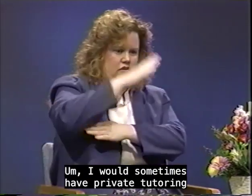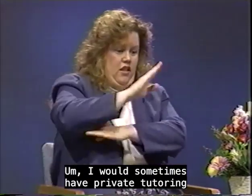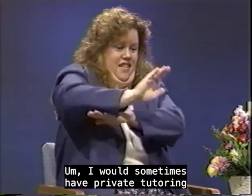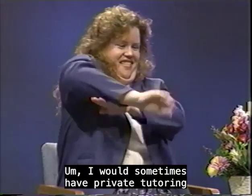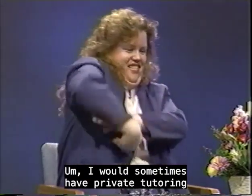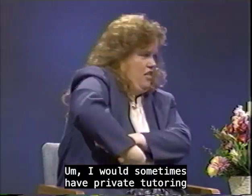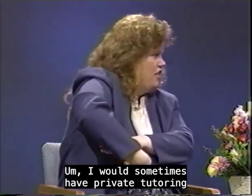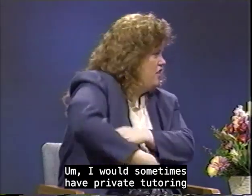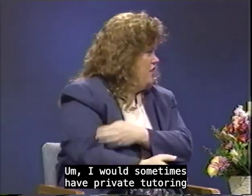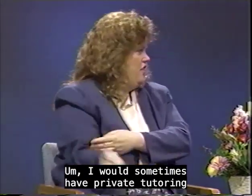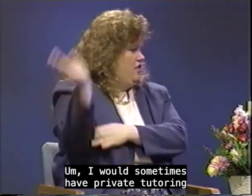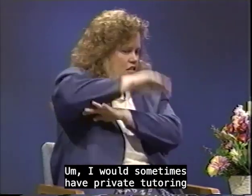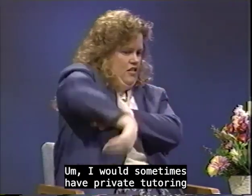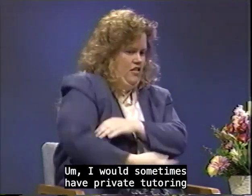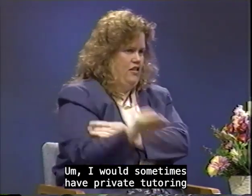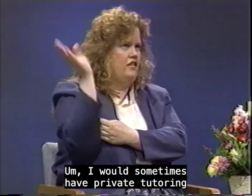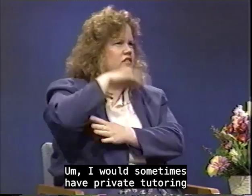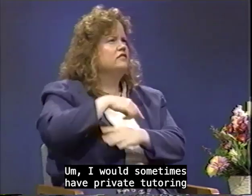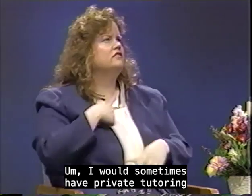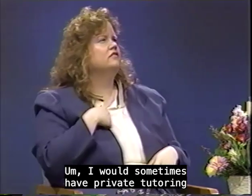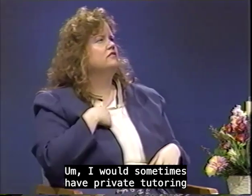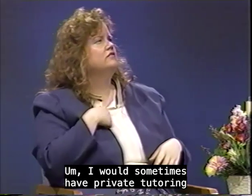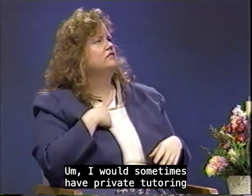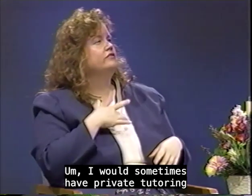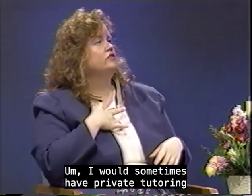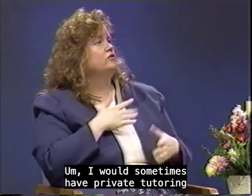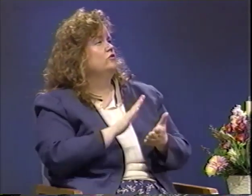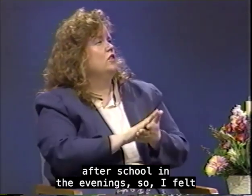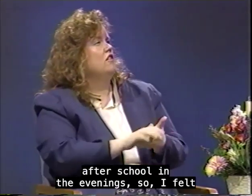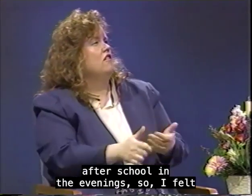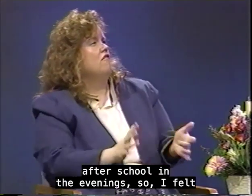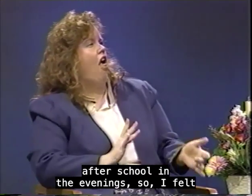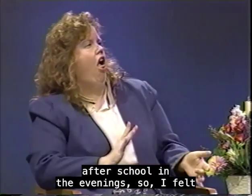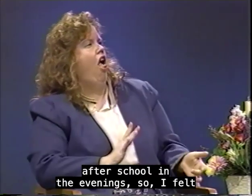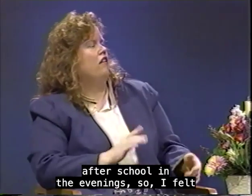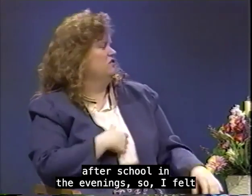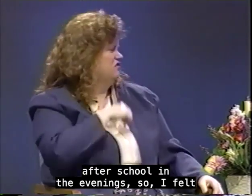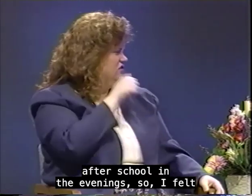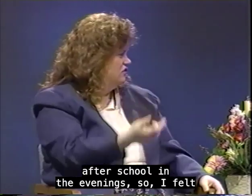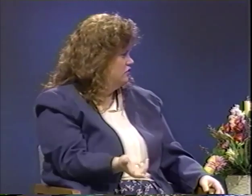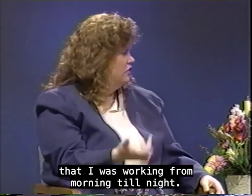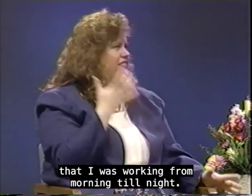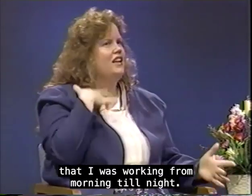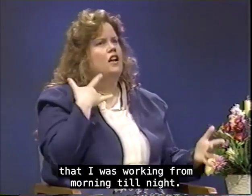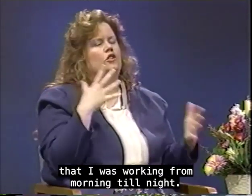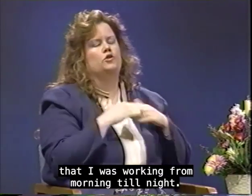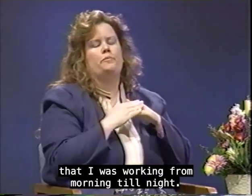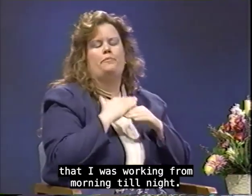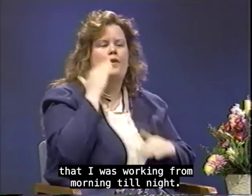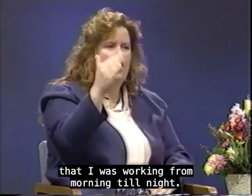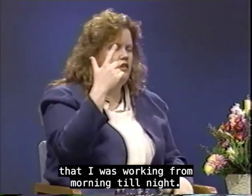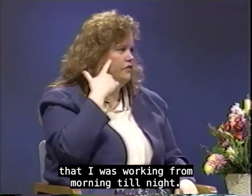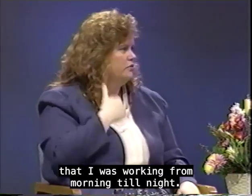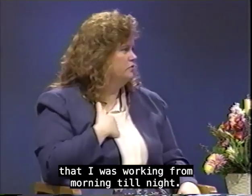would sometimes have private tutoring after school in the evening, so I felt that I was working from morning till